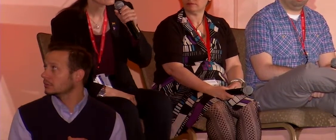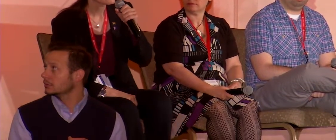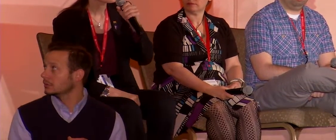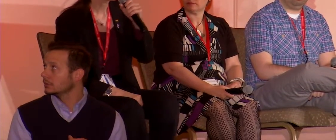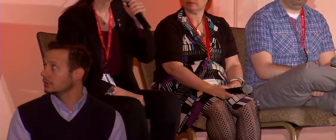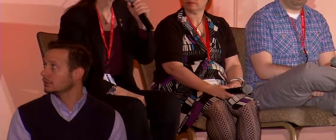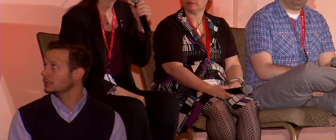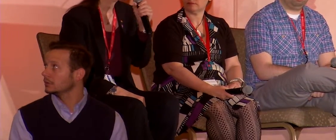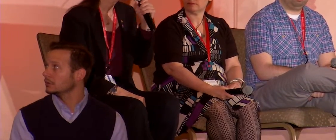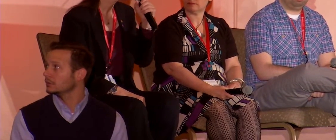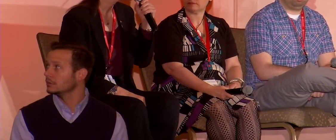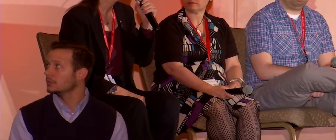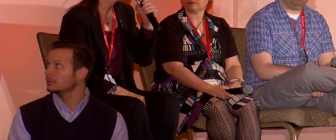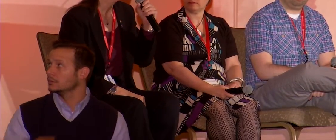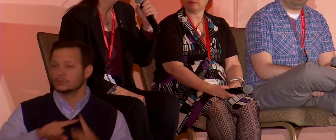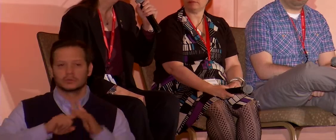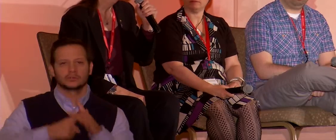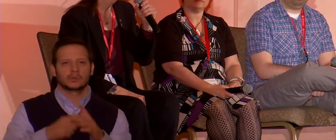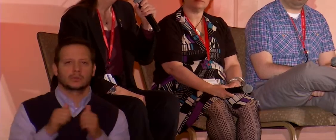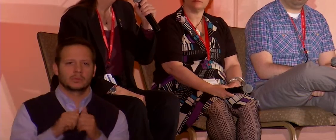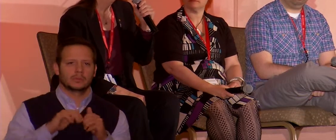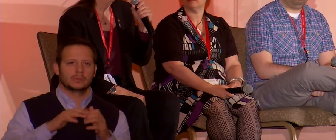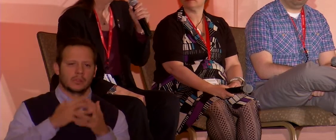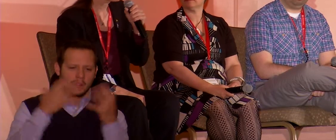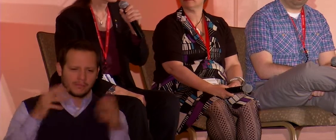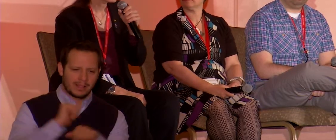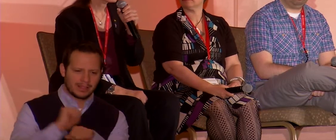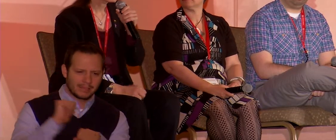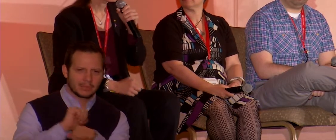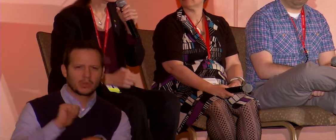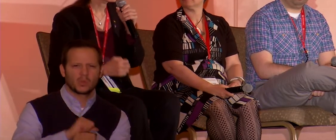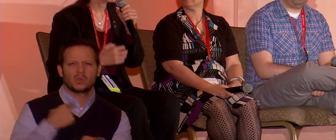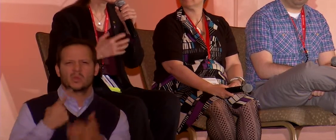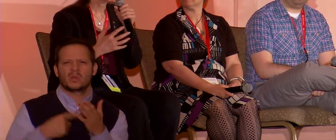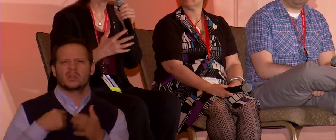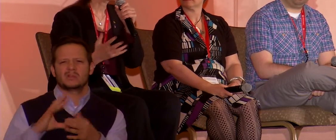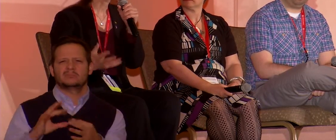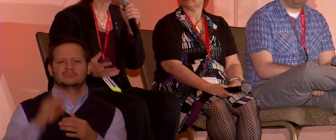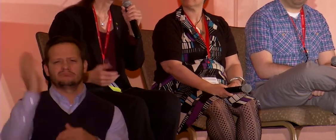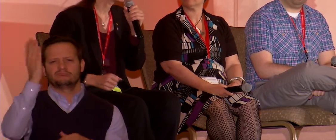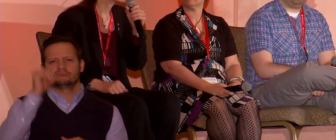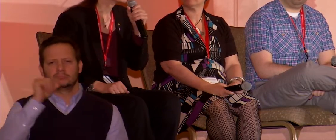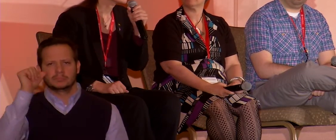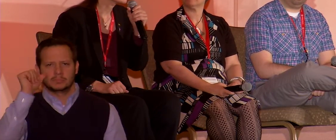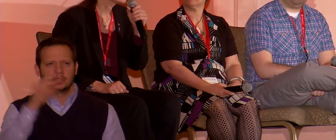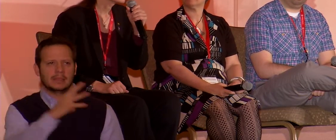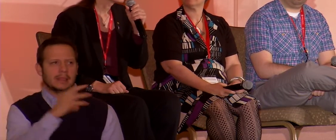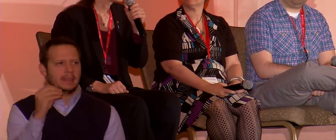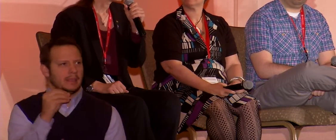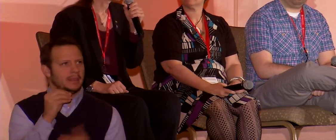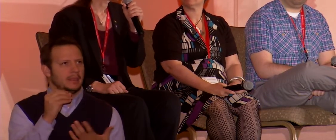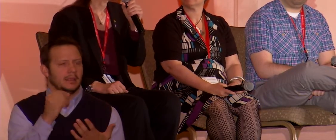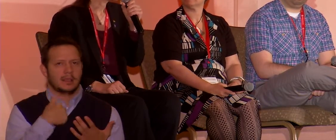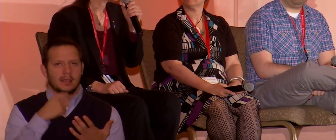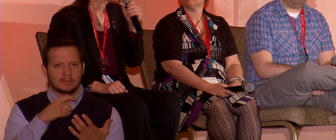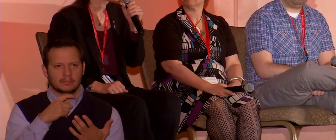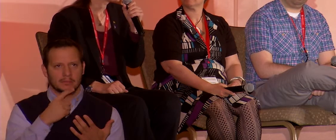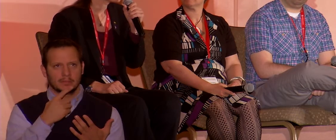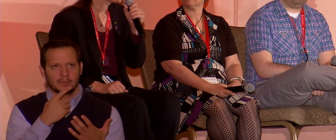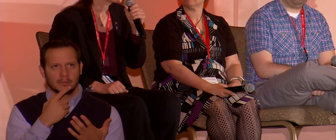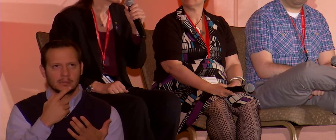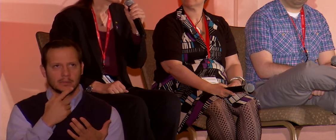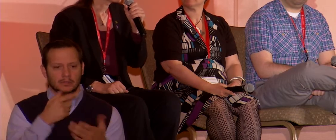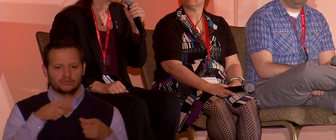yesterday, it did start with all that labor work and discovering that there were possibilities beyond what I expected